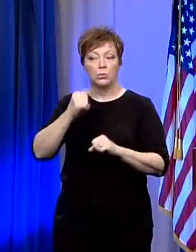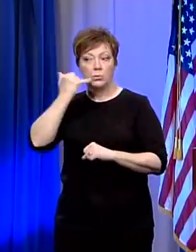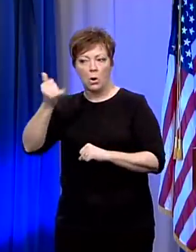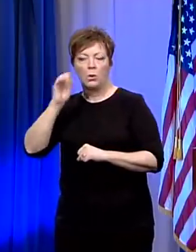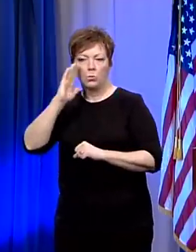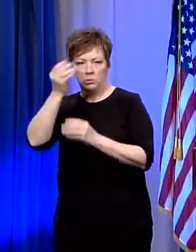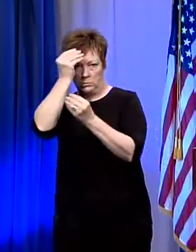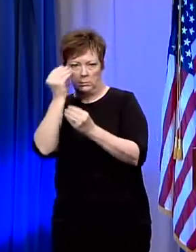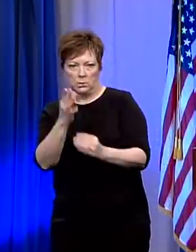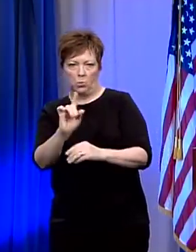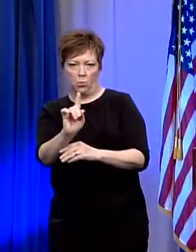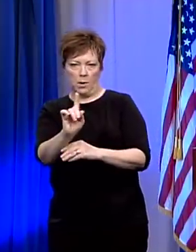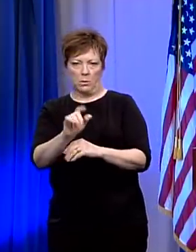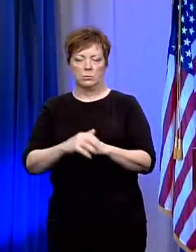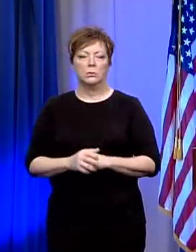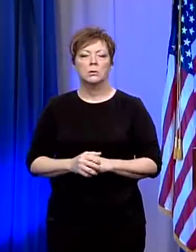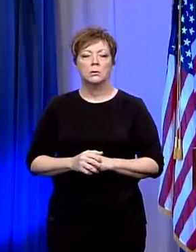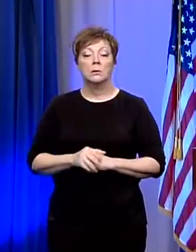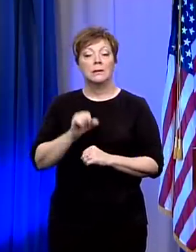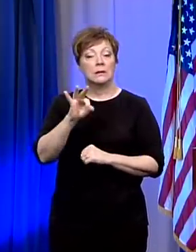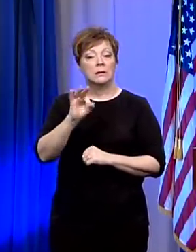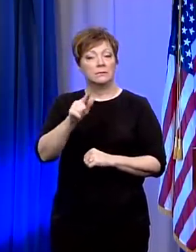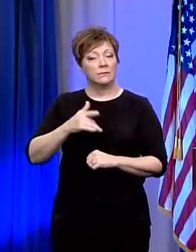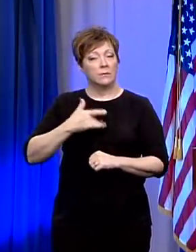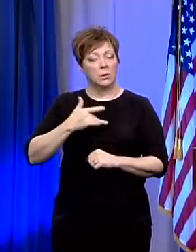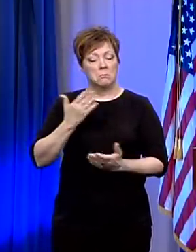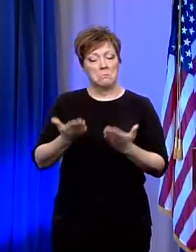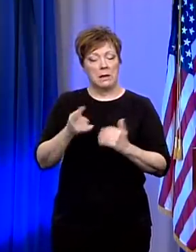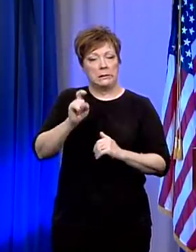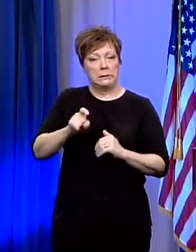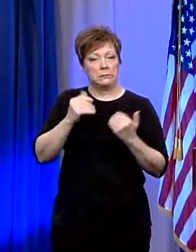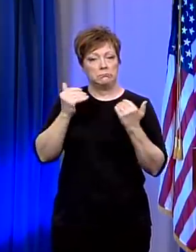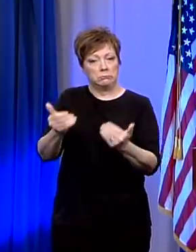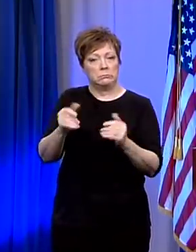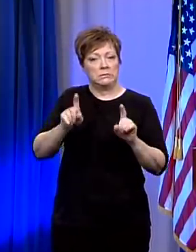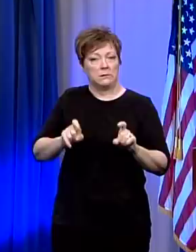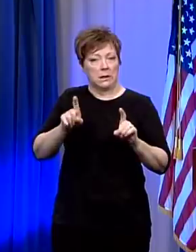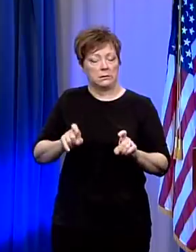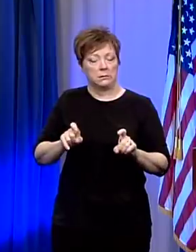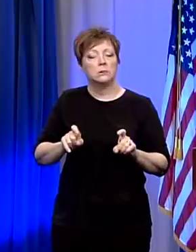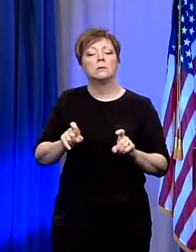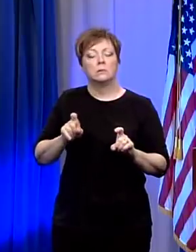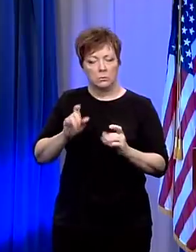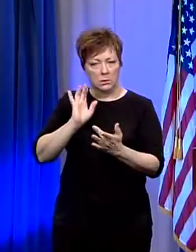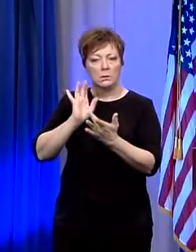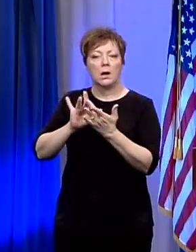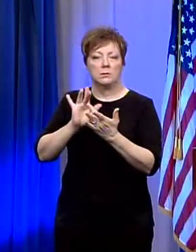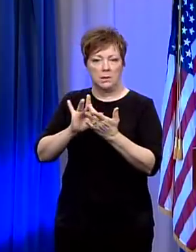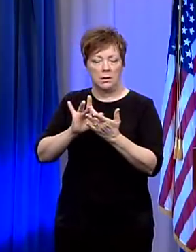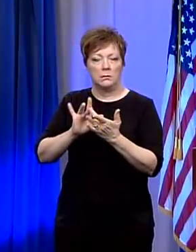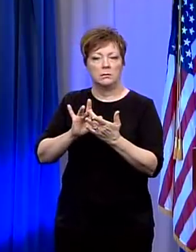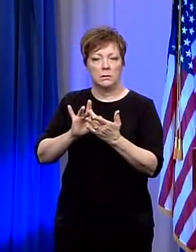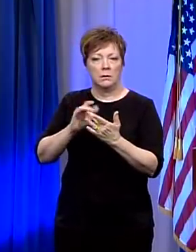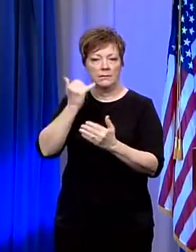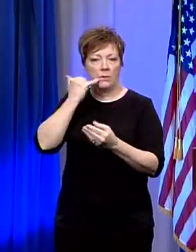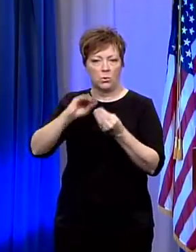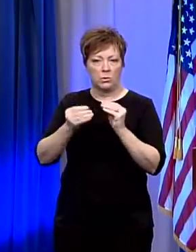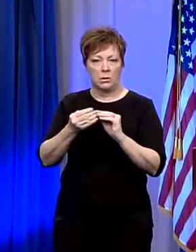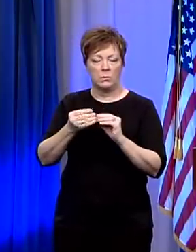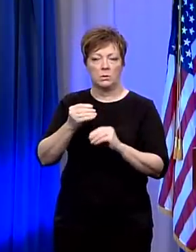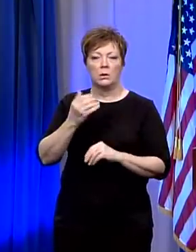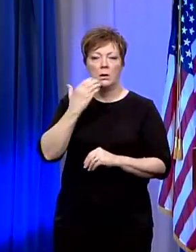those. For people who believe that they may need to be tested, they should contact the toll-free